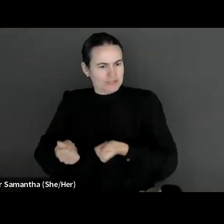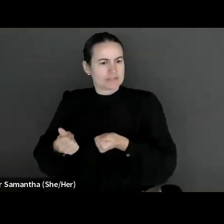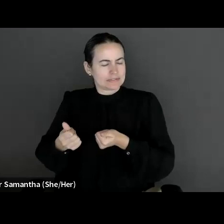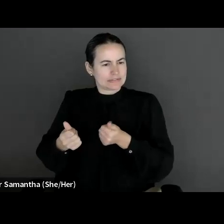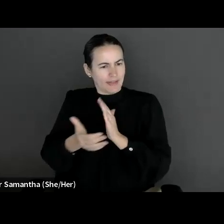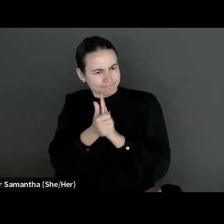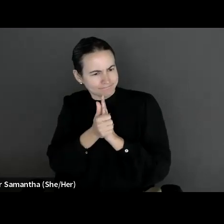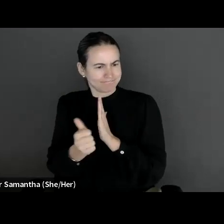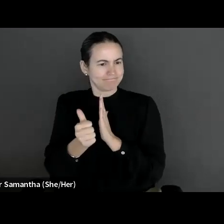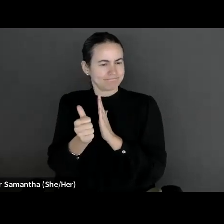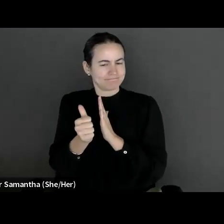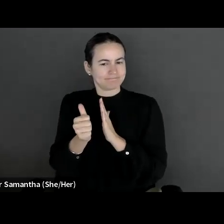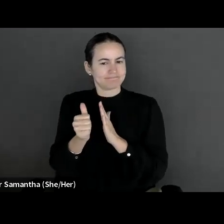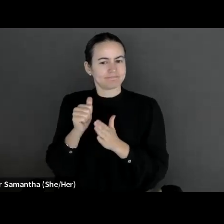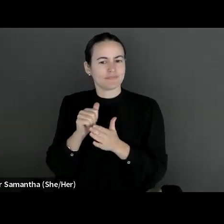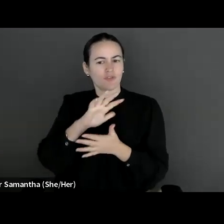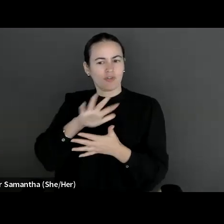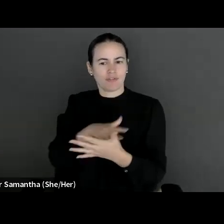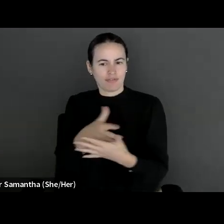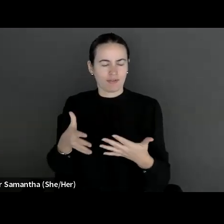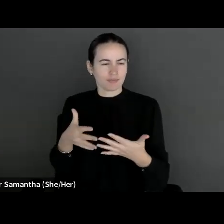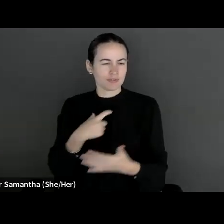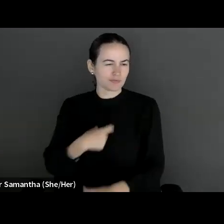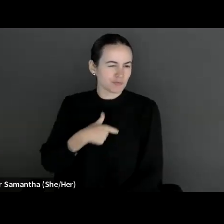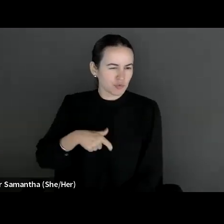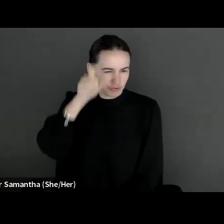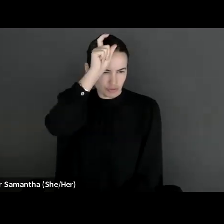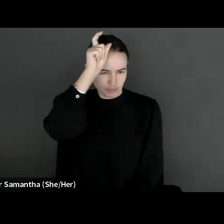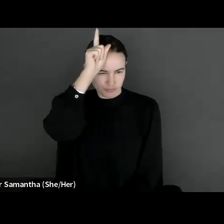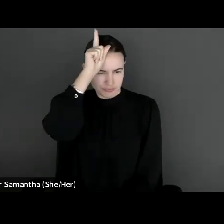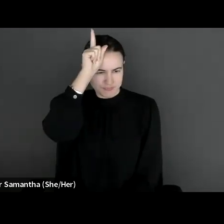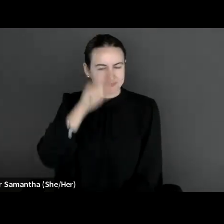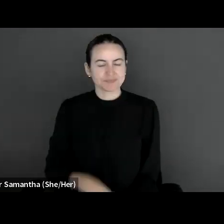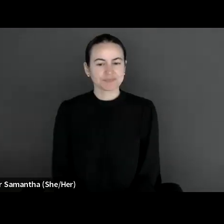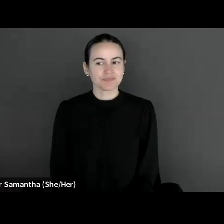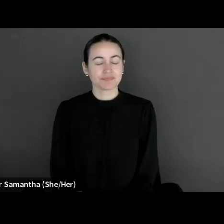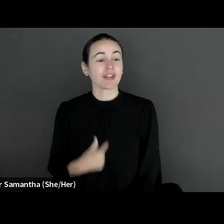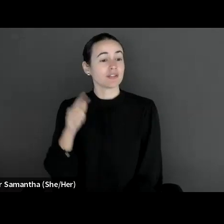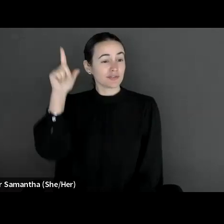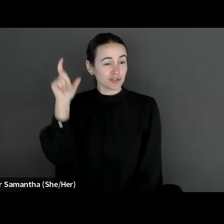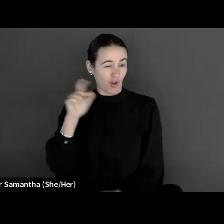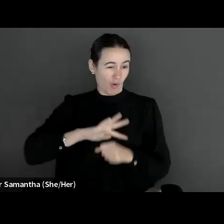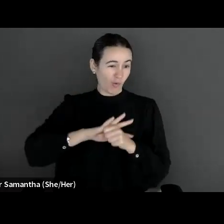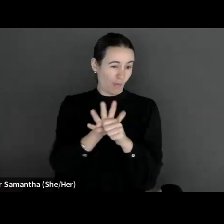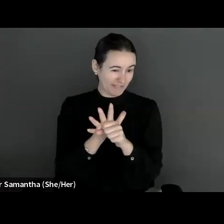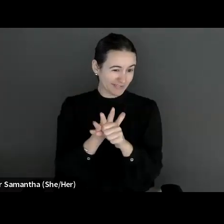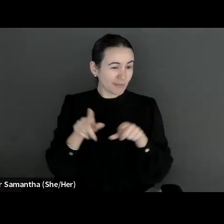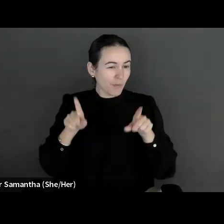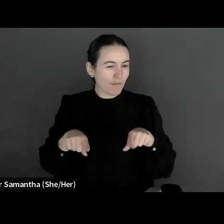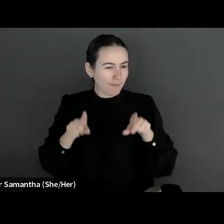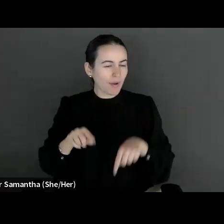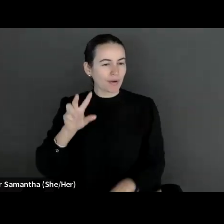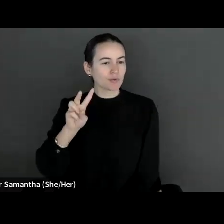Language? It was a project that started in the middle of the pandemic in November 2020. It was